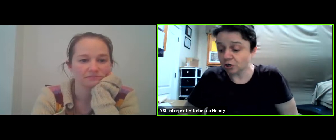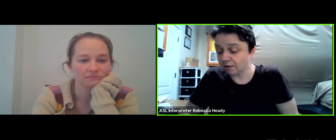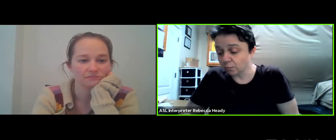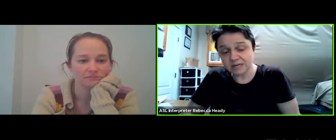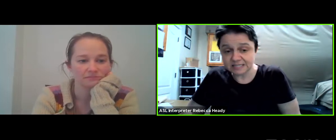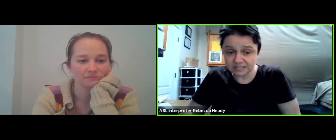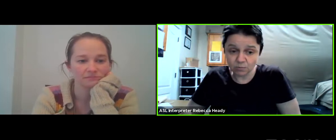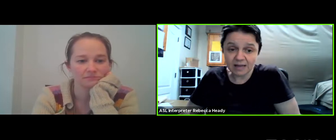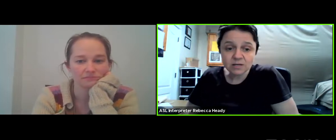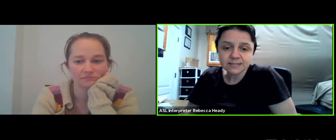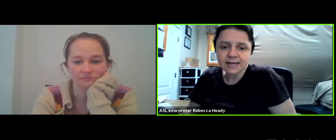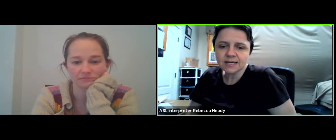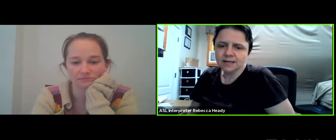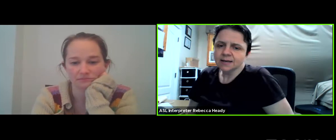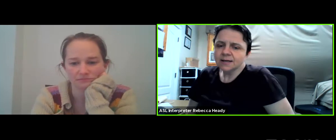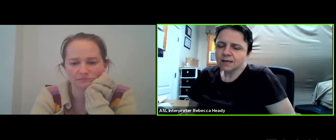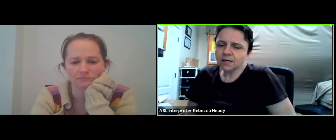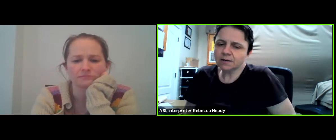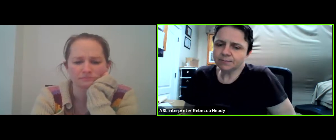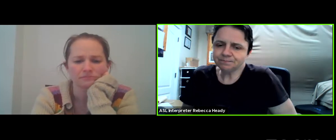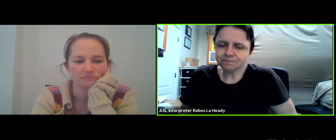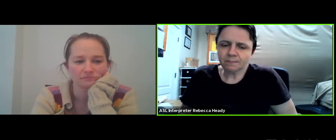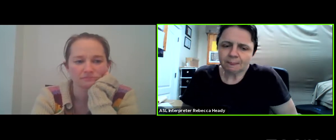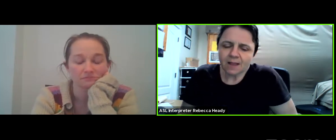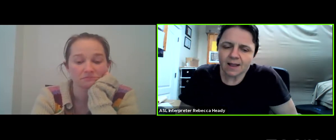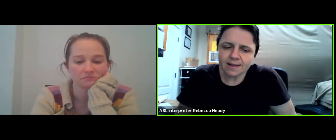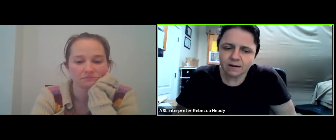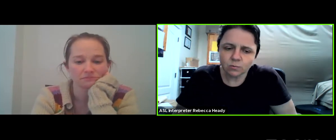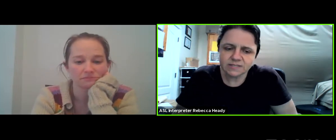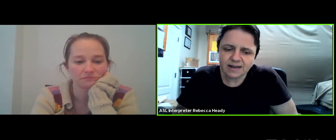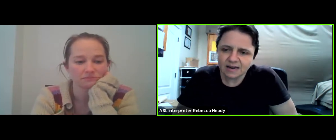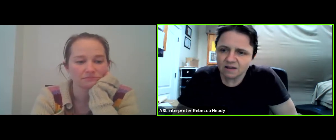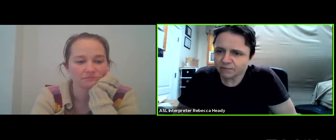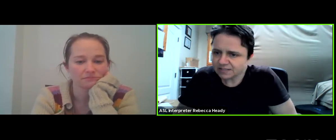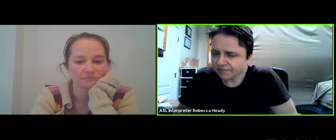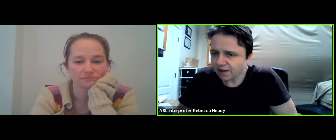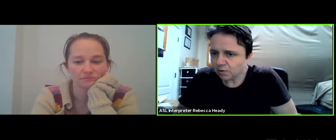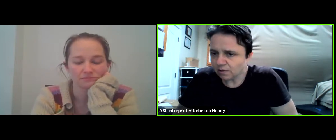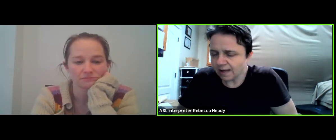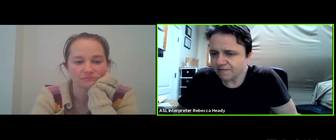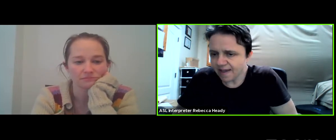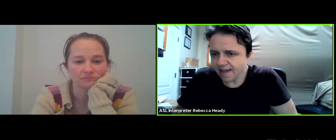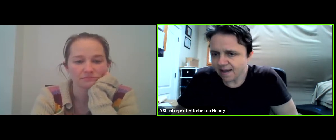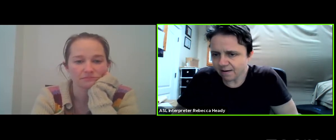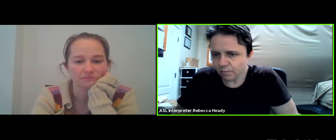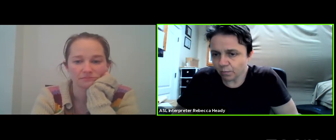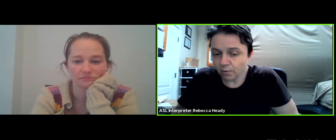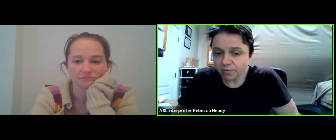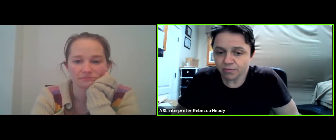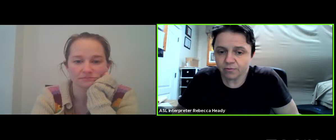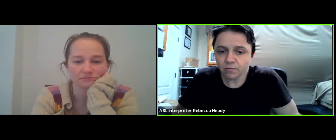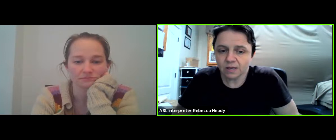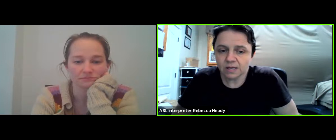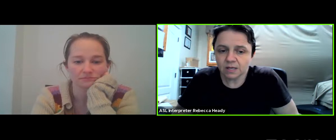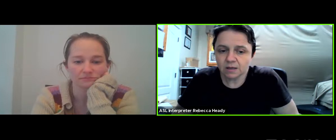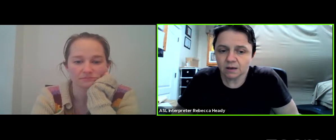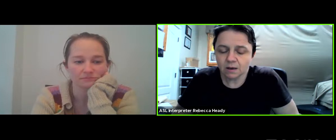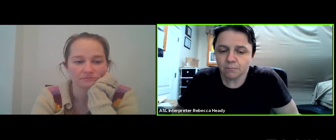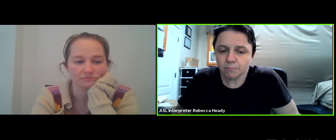good picture of what a TTY looks like. I was a nanny for a deaf couple, and they were both